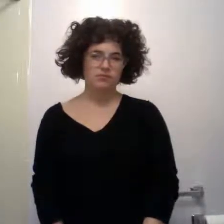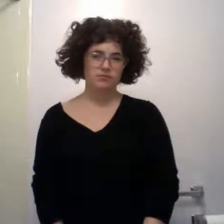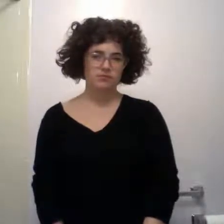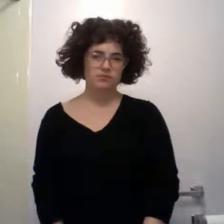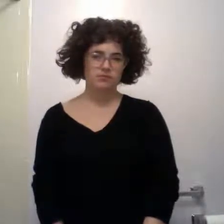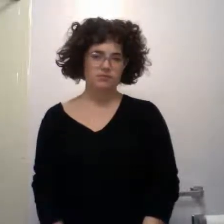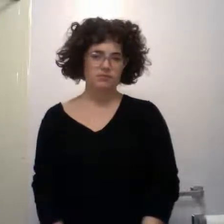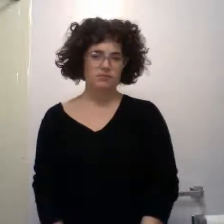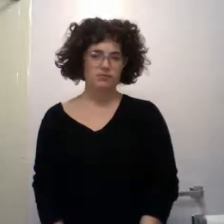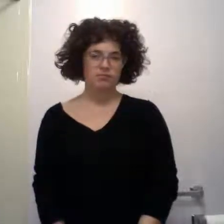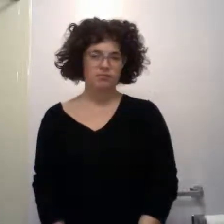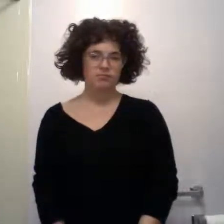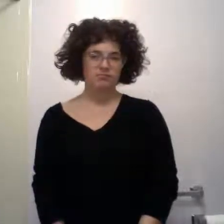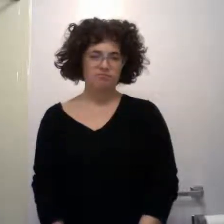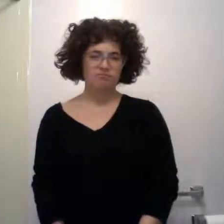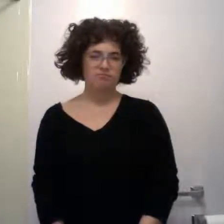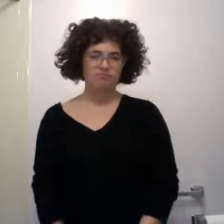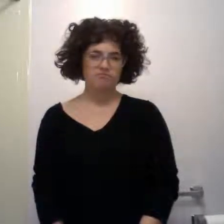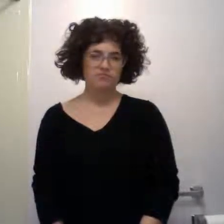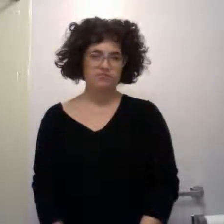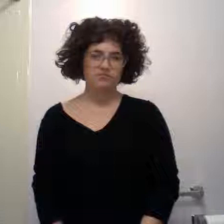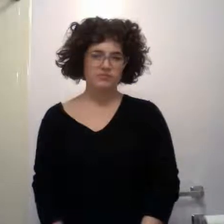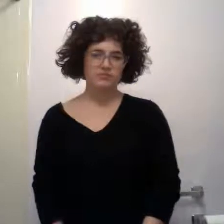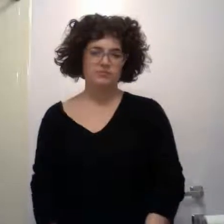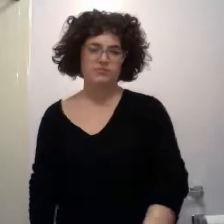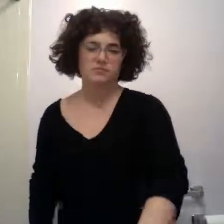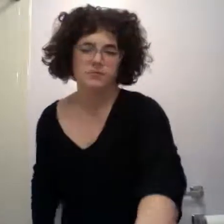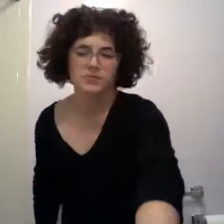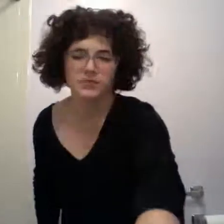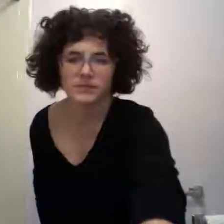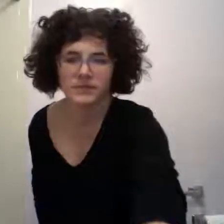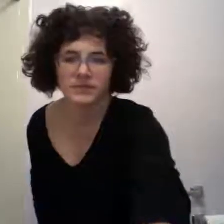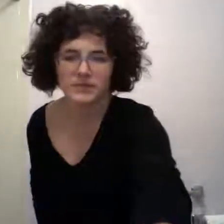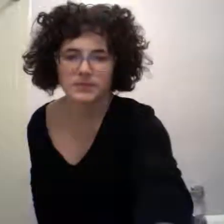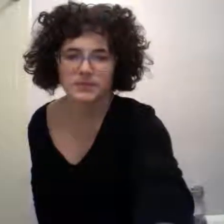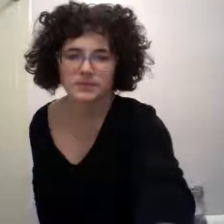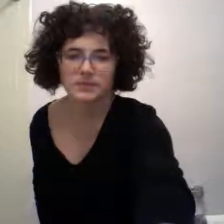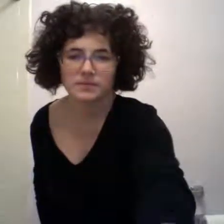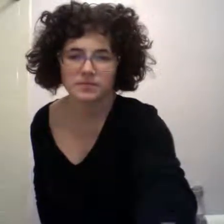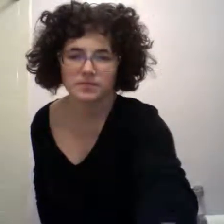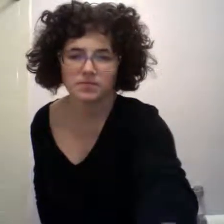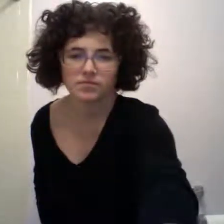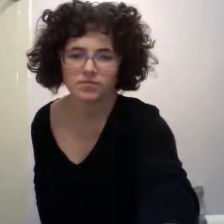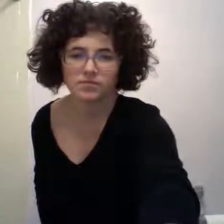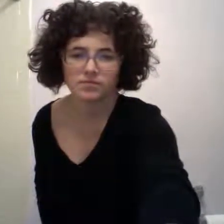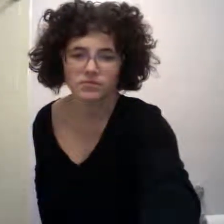and you're going to lift up the needle. There's a little flipper on the back of your sewing machine.